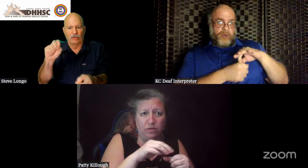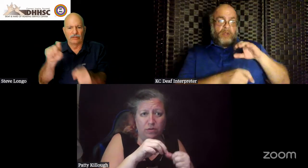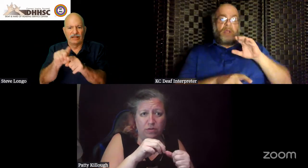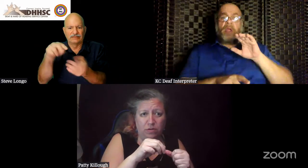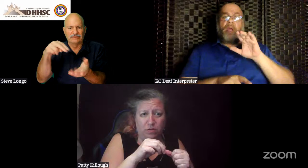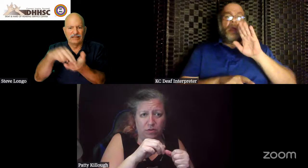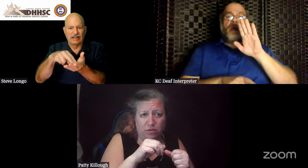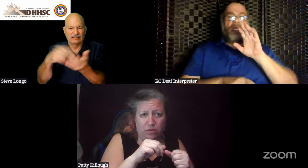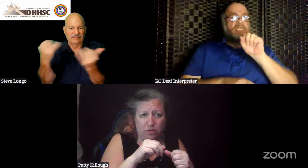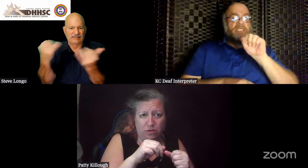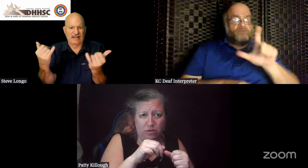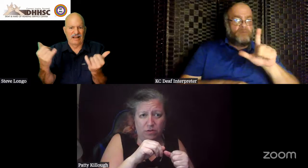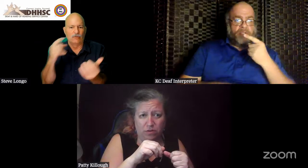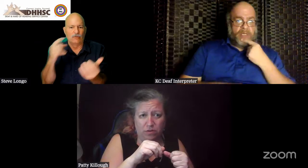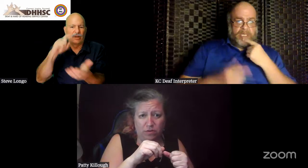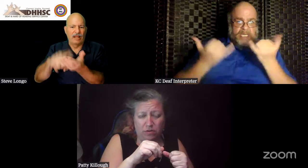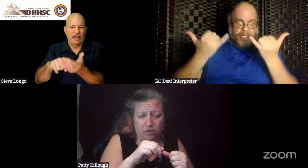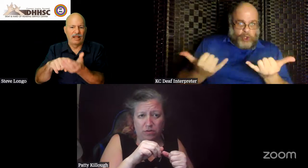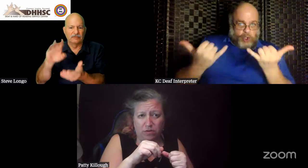we're voting.